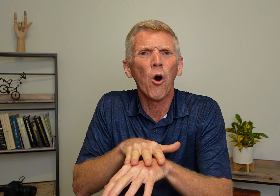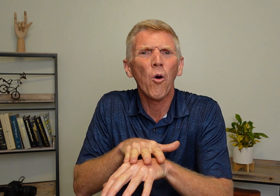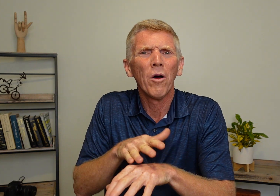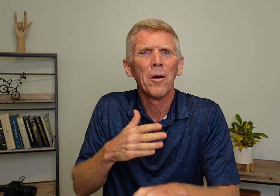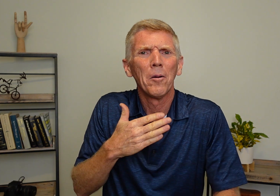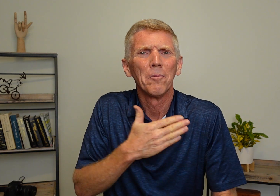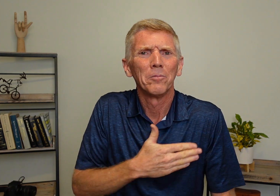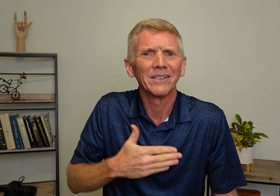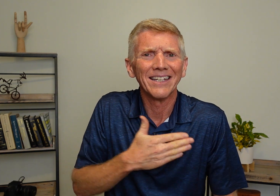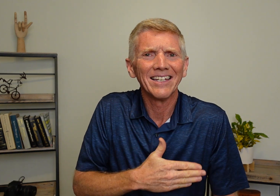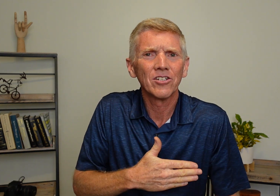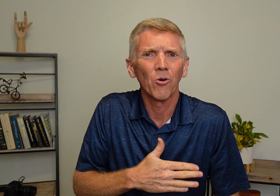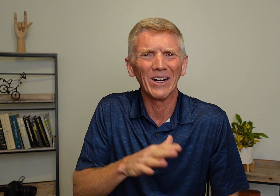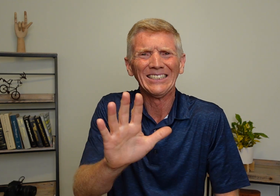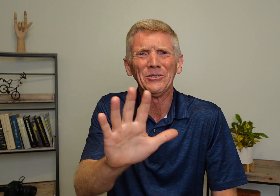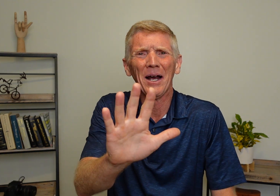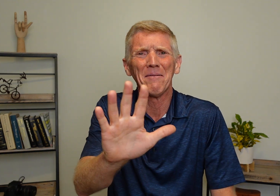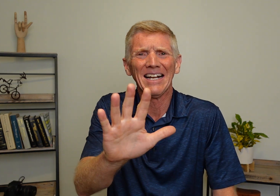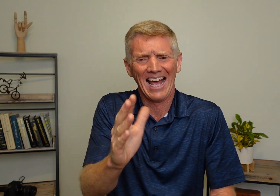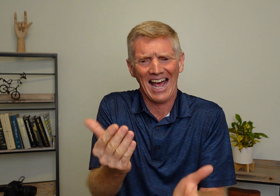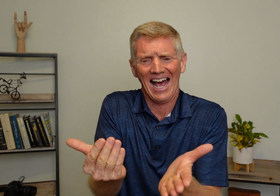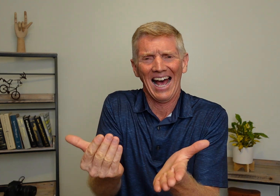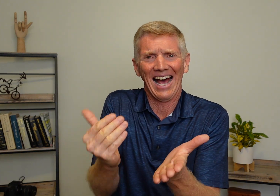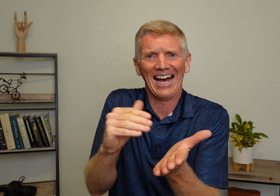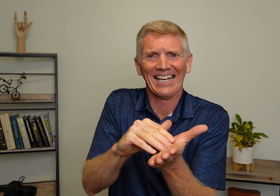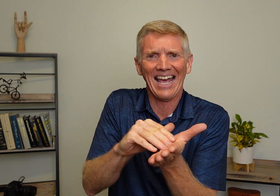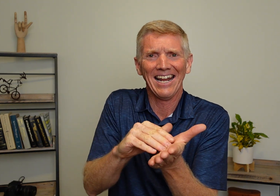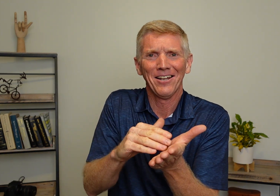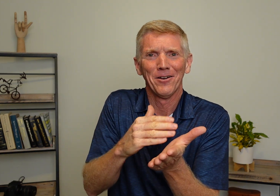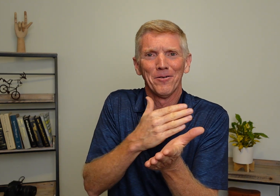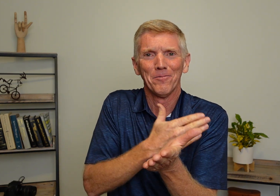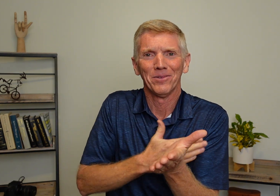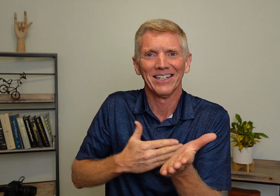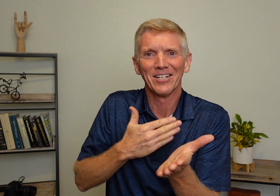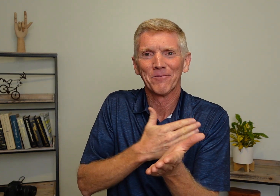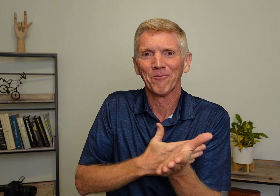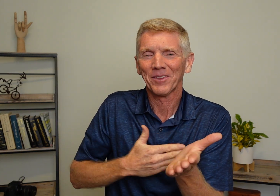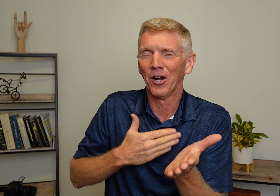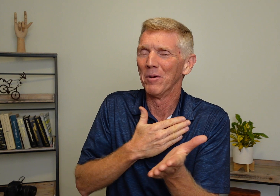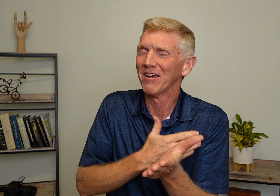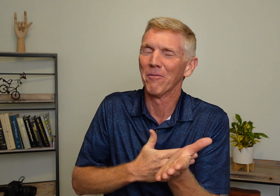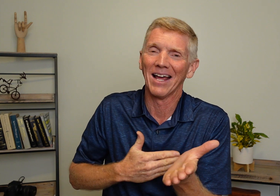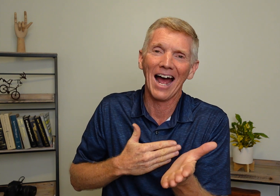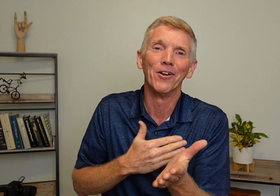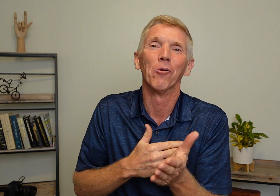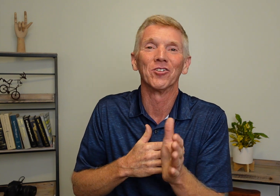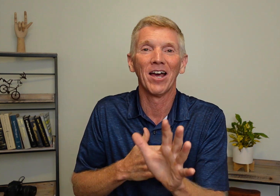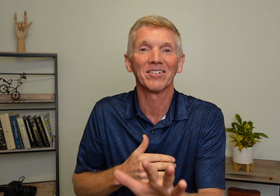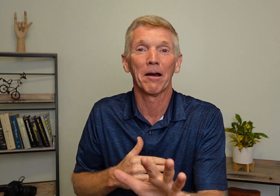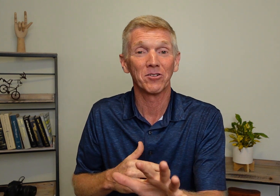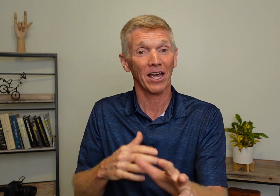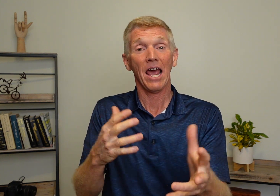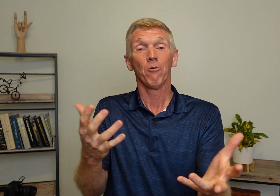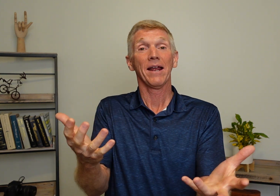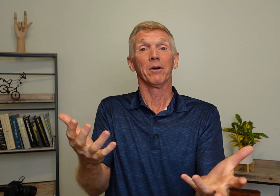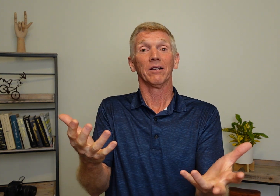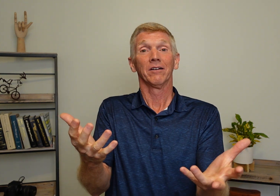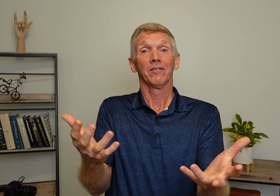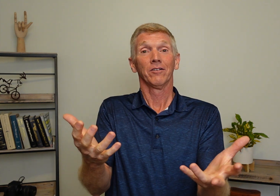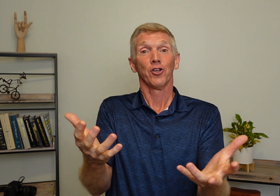Slow, please, or ooh, wait a minute, again, please. And almost everybody I know will take the time to say, hey, wait a minute, you're